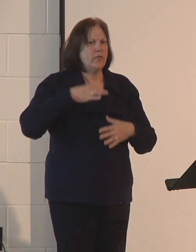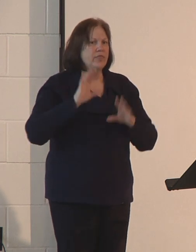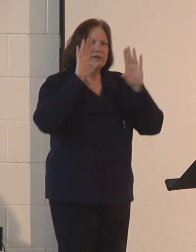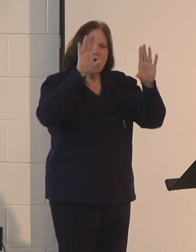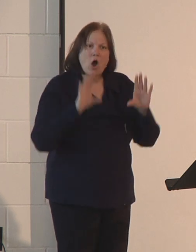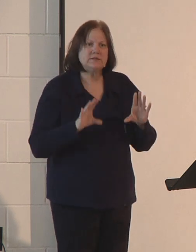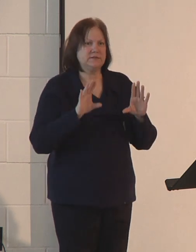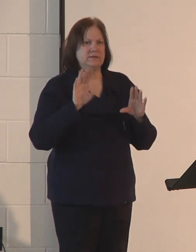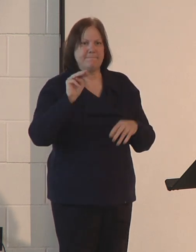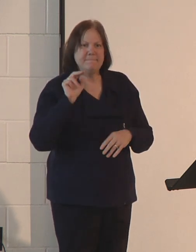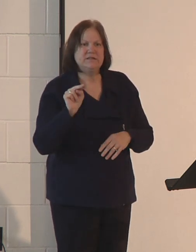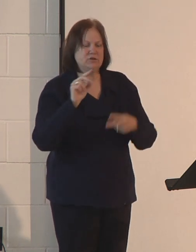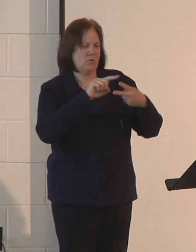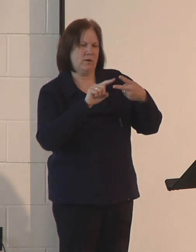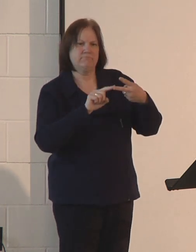also awesome.